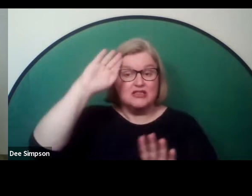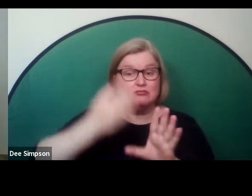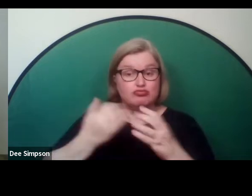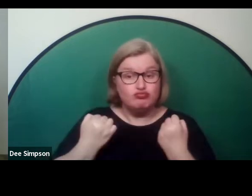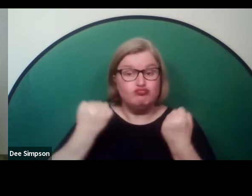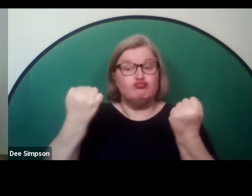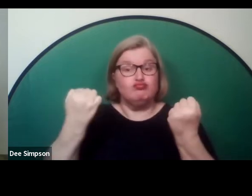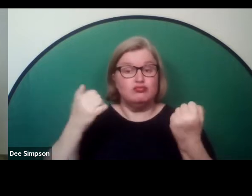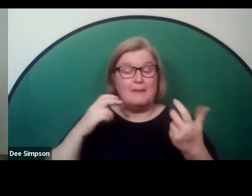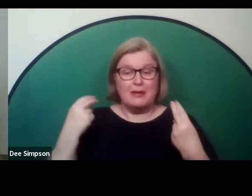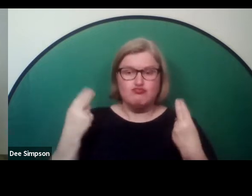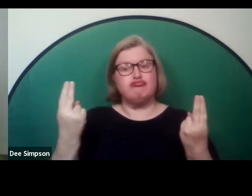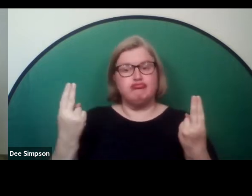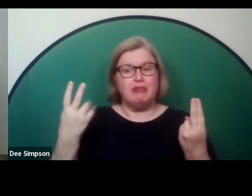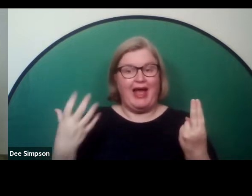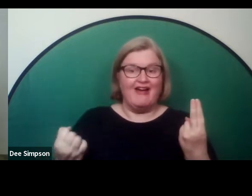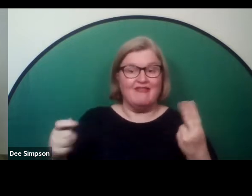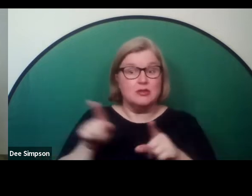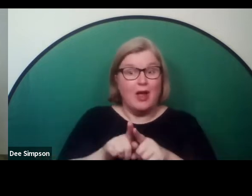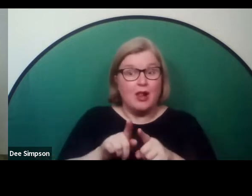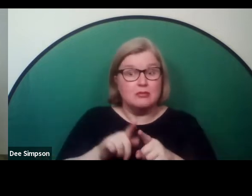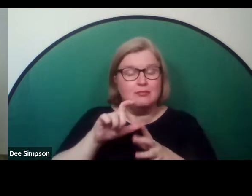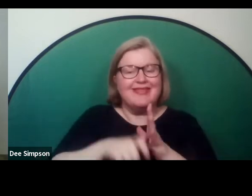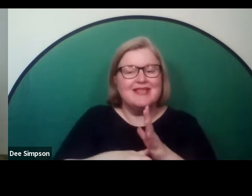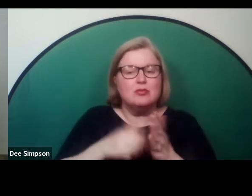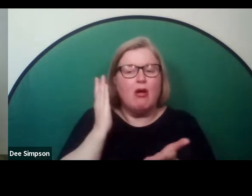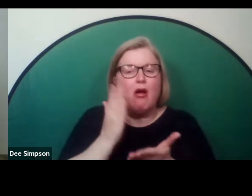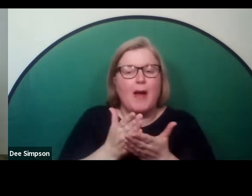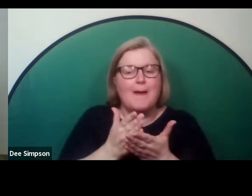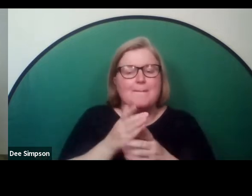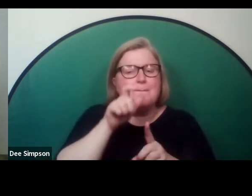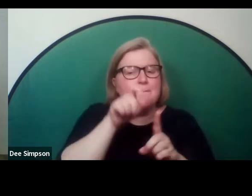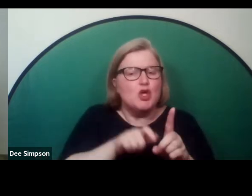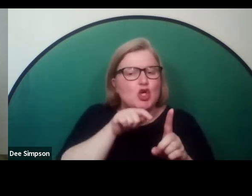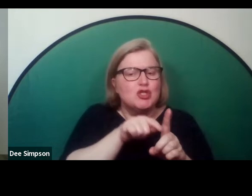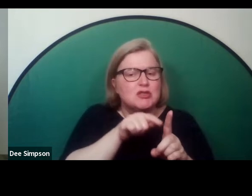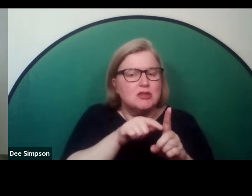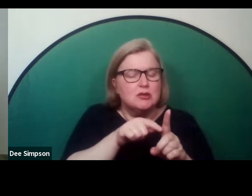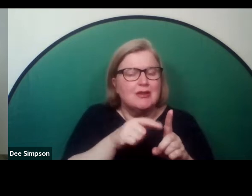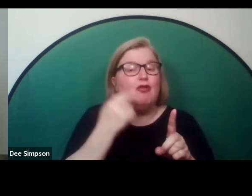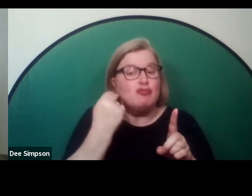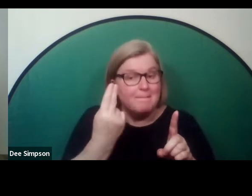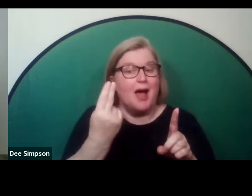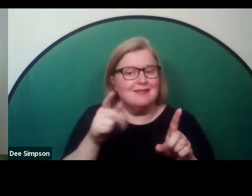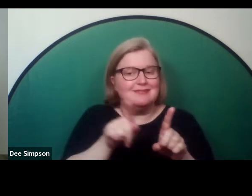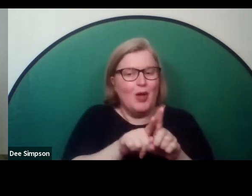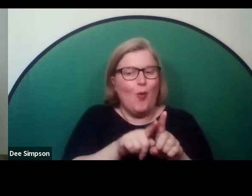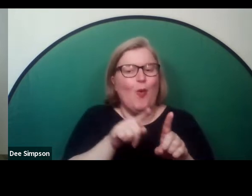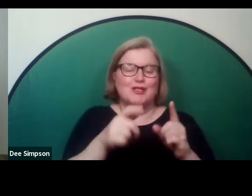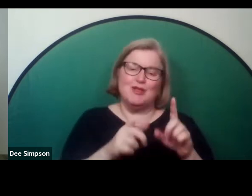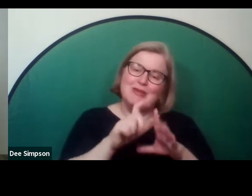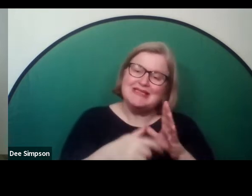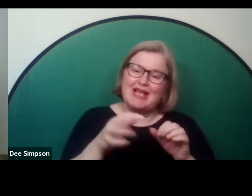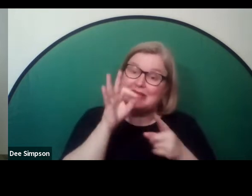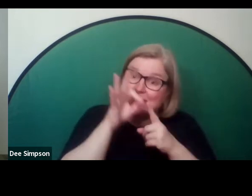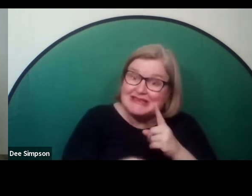more fully, but it's not because they're disabled per se. So we need to really think about what the specific needs and rights